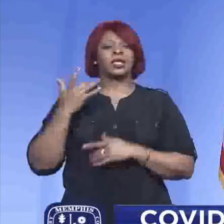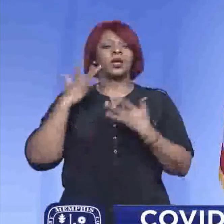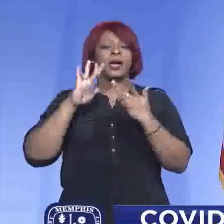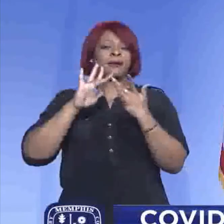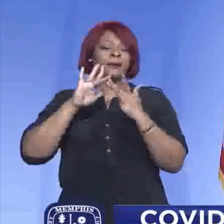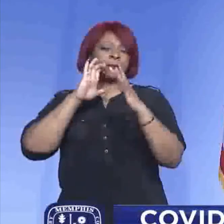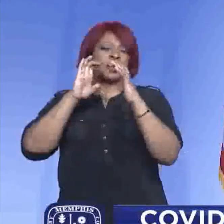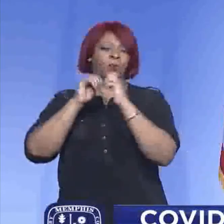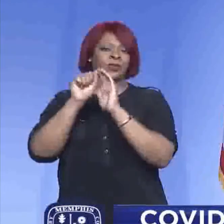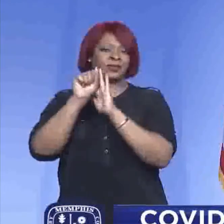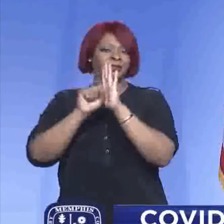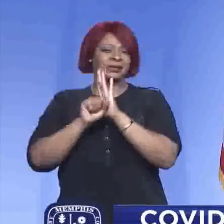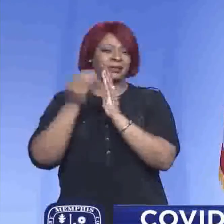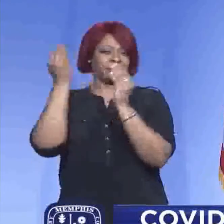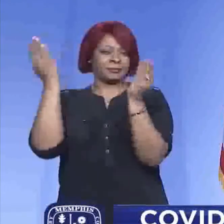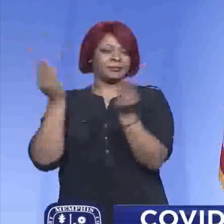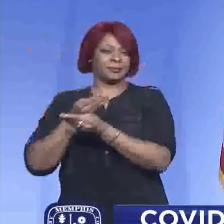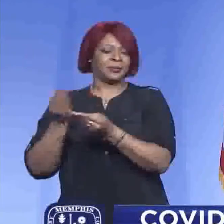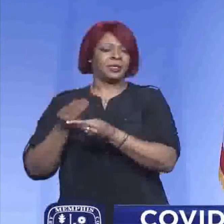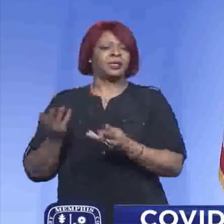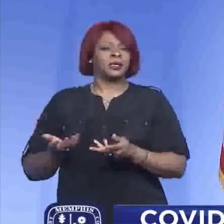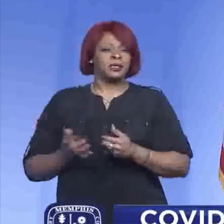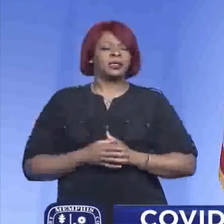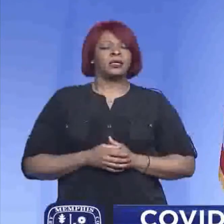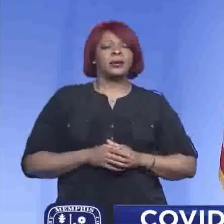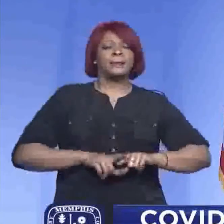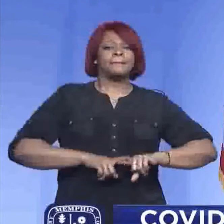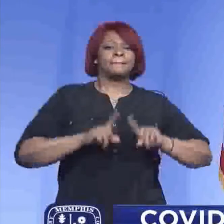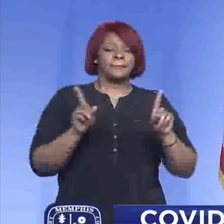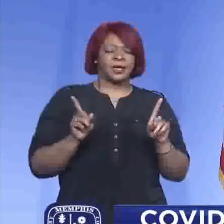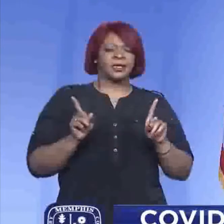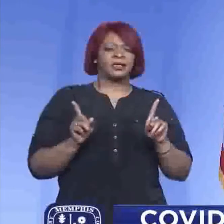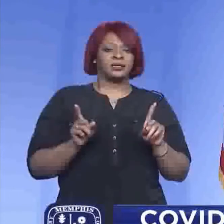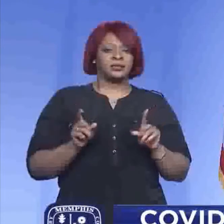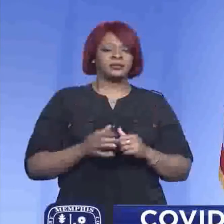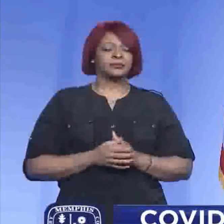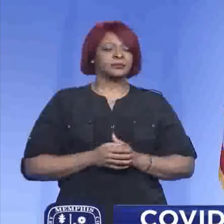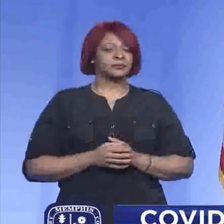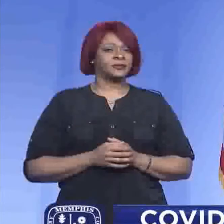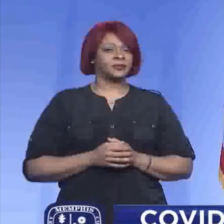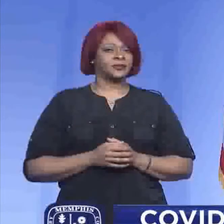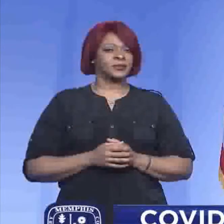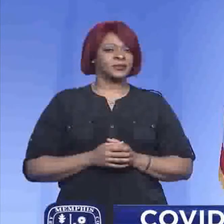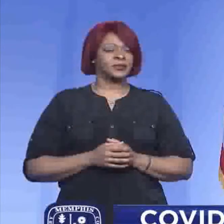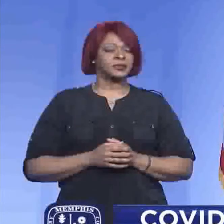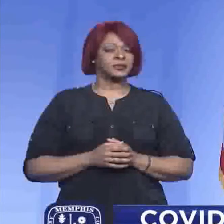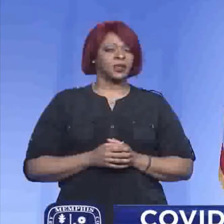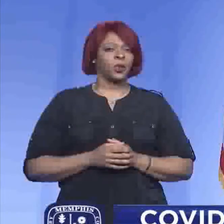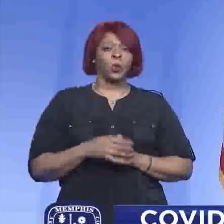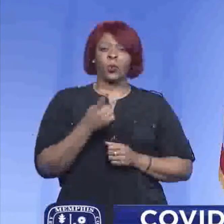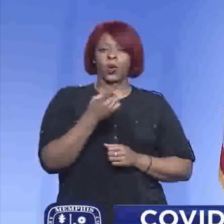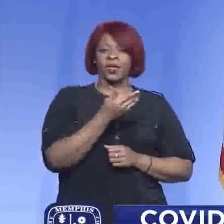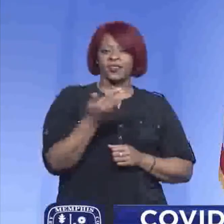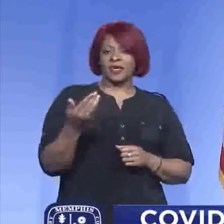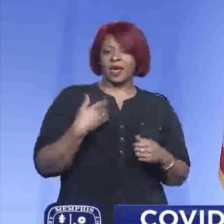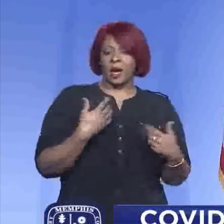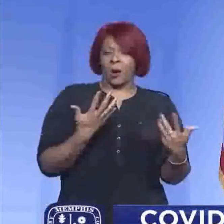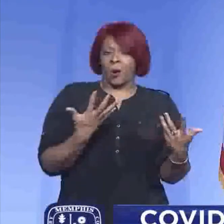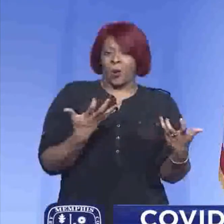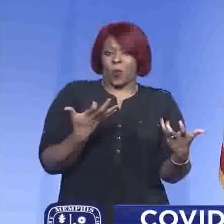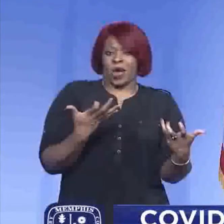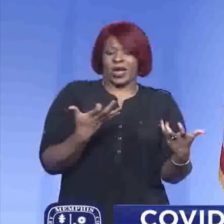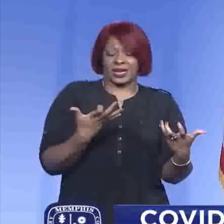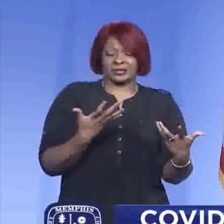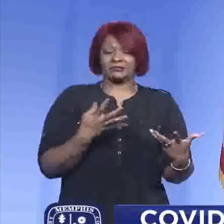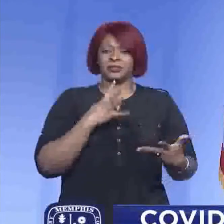communication with the state. But one of the things that I want to say about